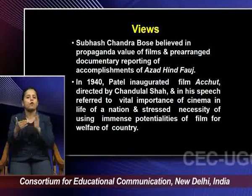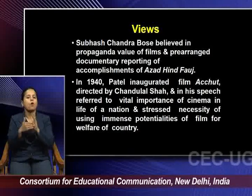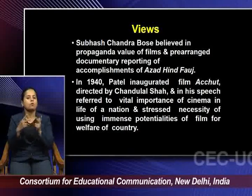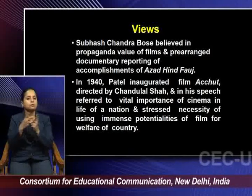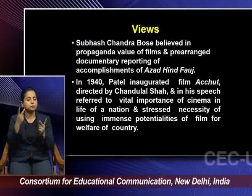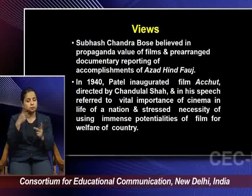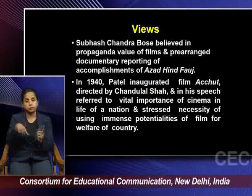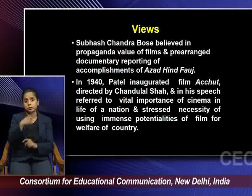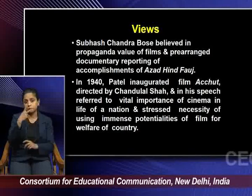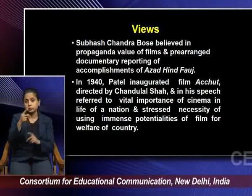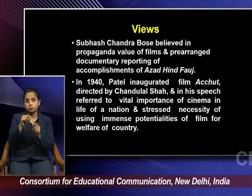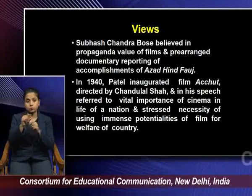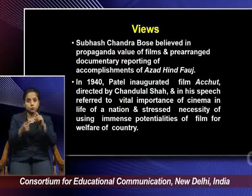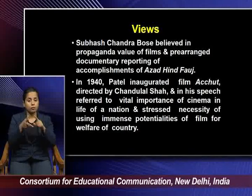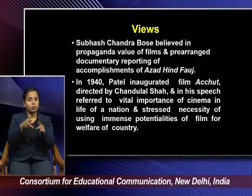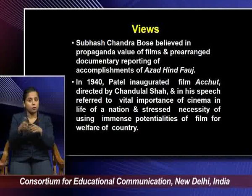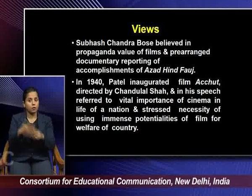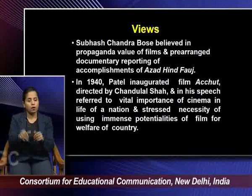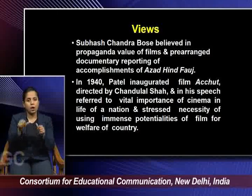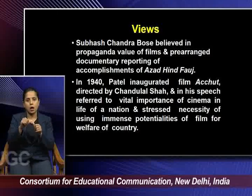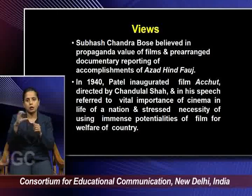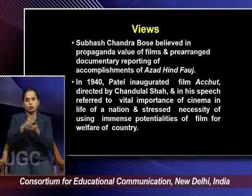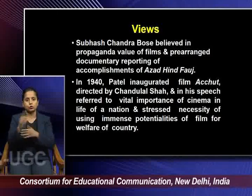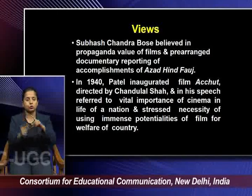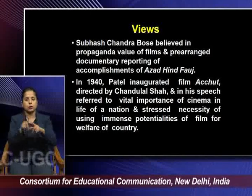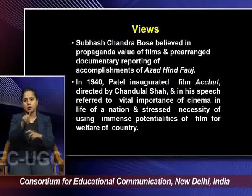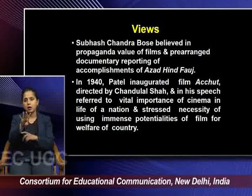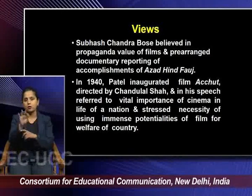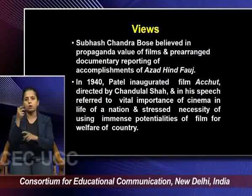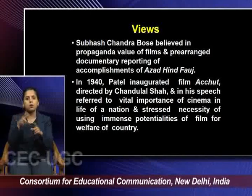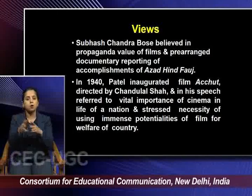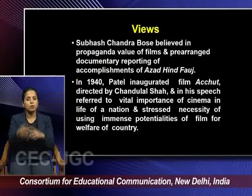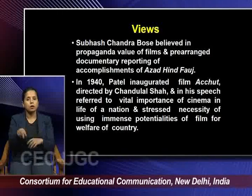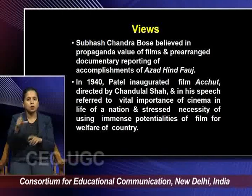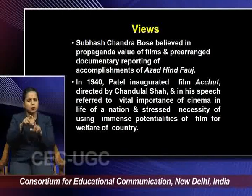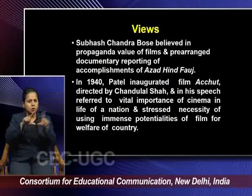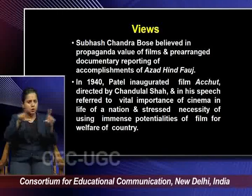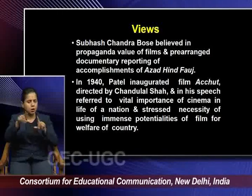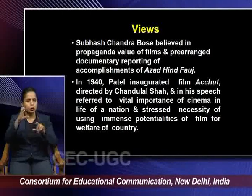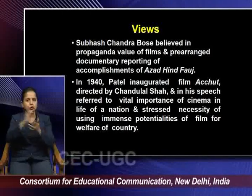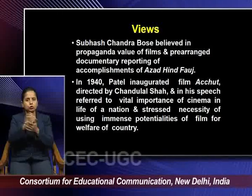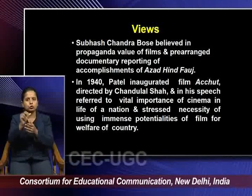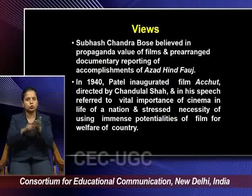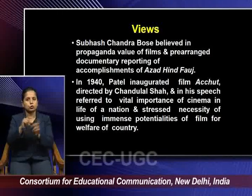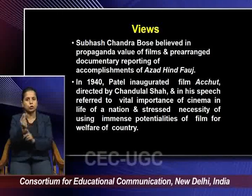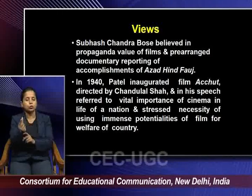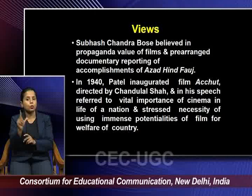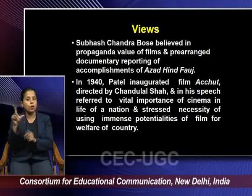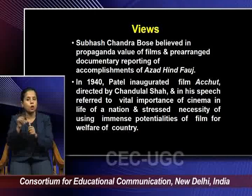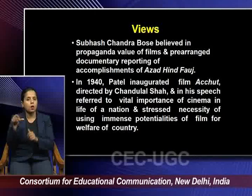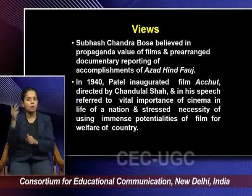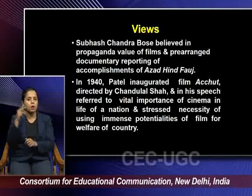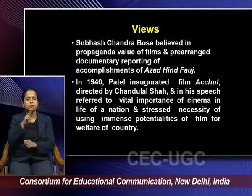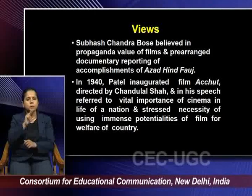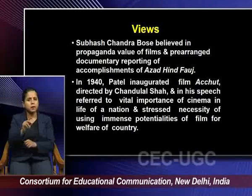that Patel also inaugurated the film Achut in 1940, which was directed by Chandulal Shah. And in his speech, he